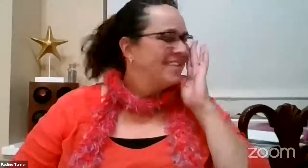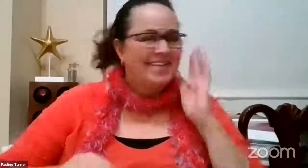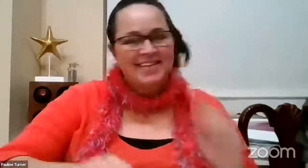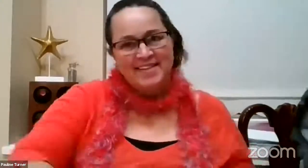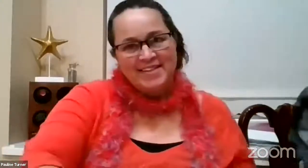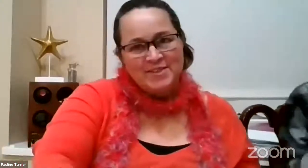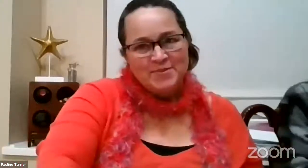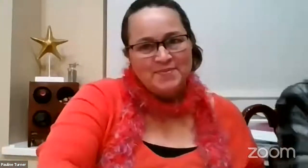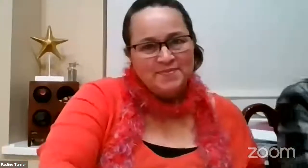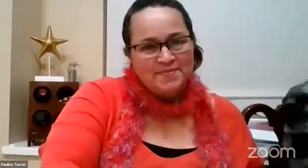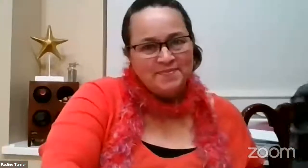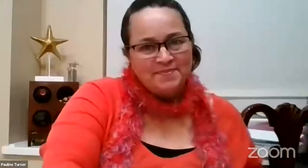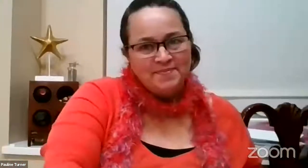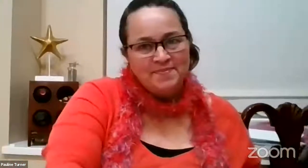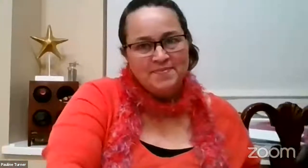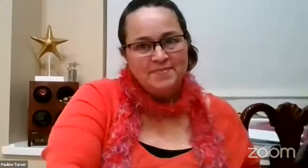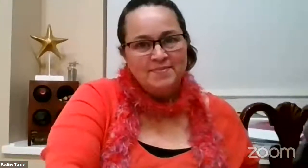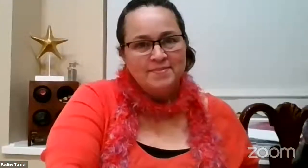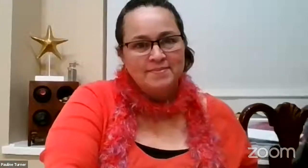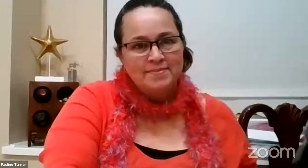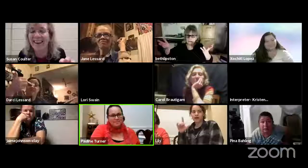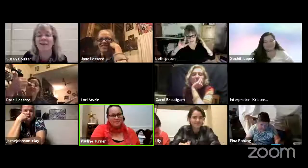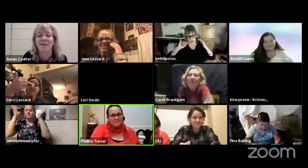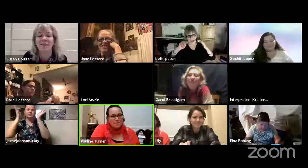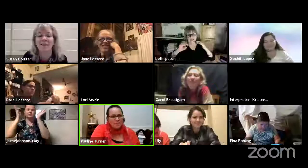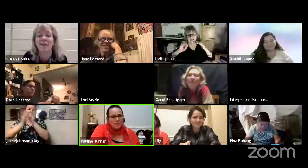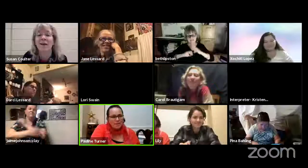we can't just pick up and move. We're literally hanging on as it is.